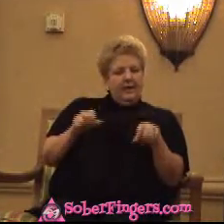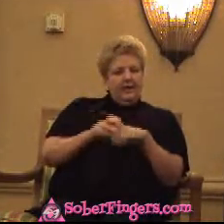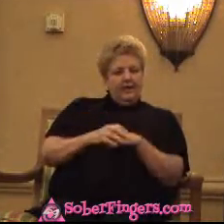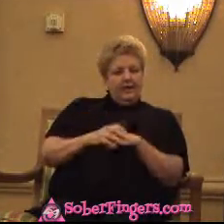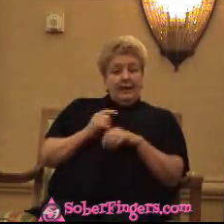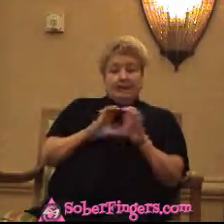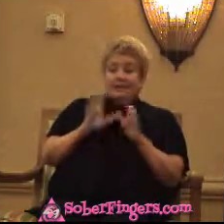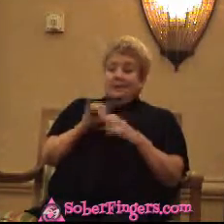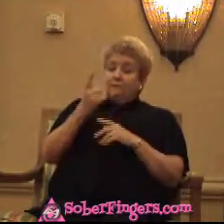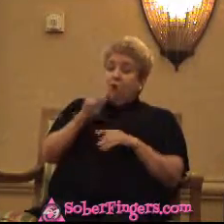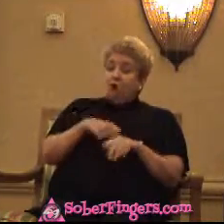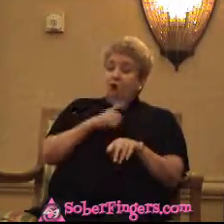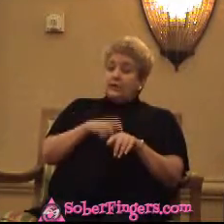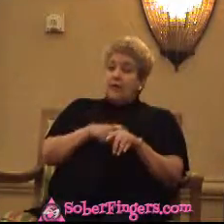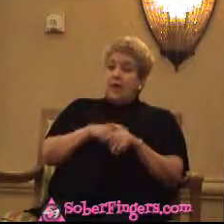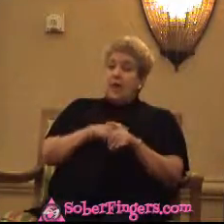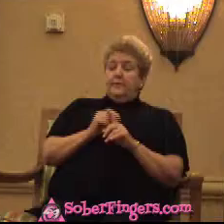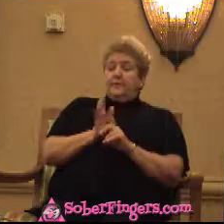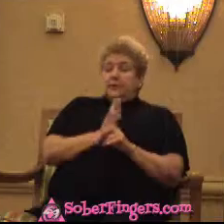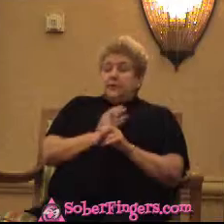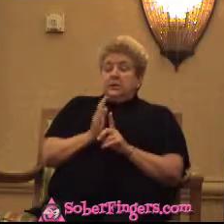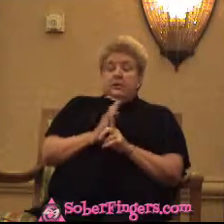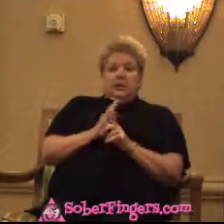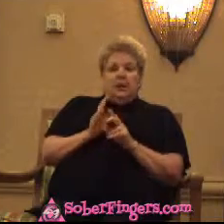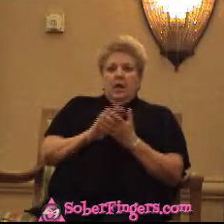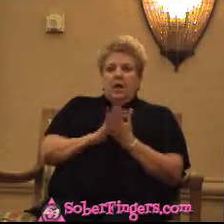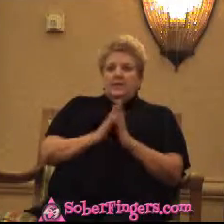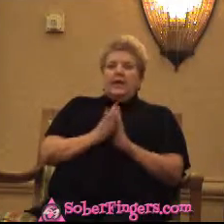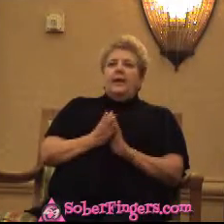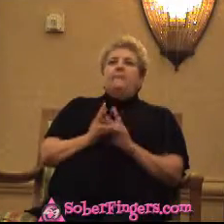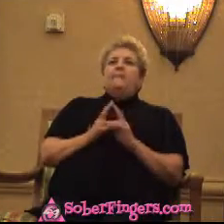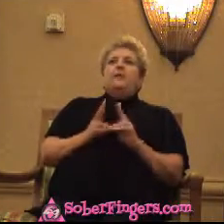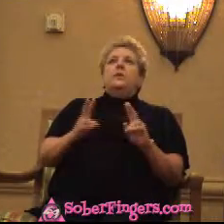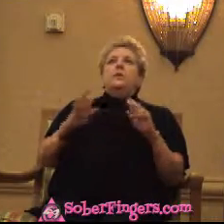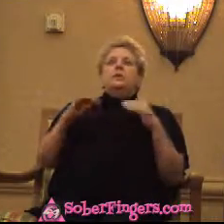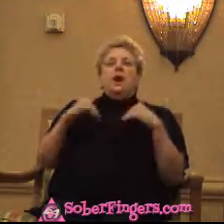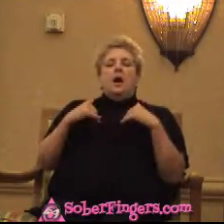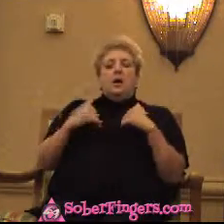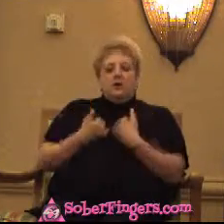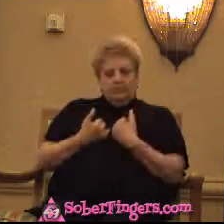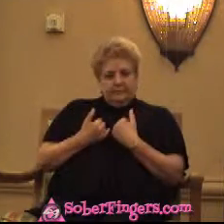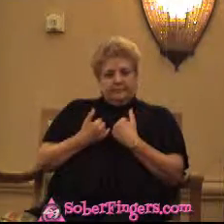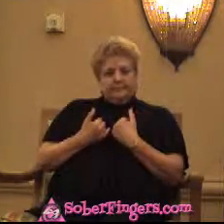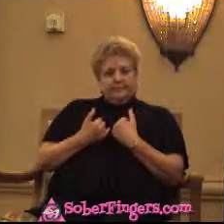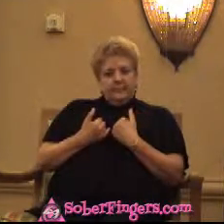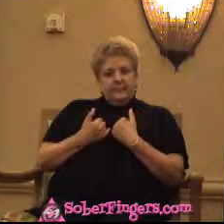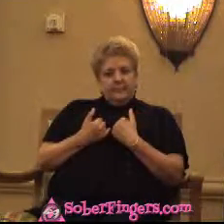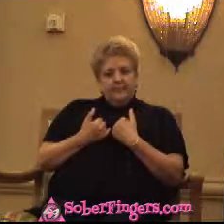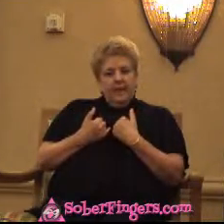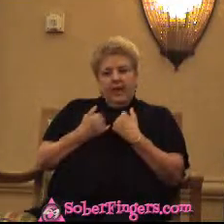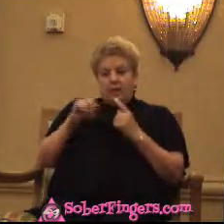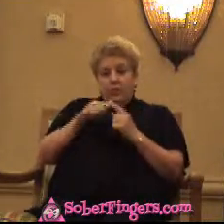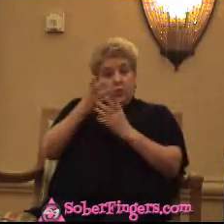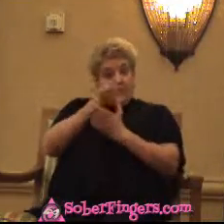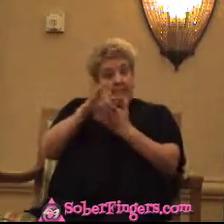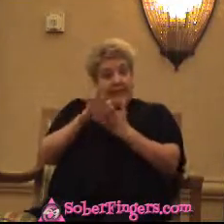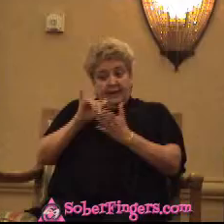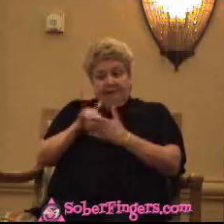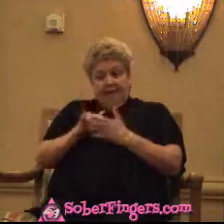long time. And I'll tell you, it got very tiring. But when you're in the middle of something like that, it becomes normal, I think, you know. And I didn't know any other way